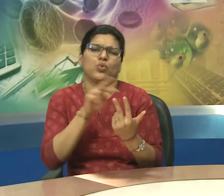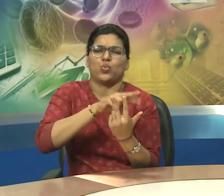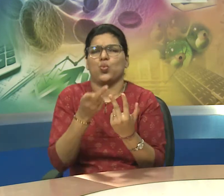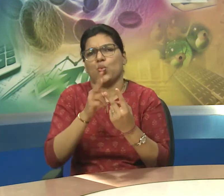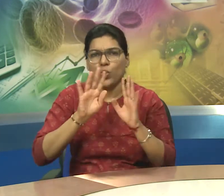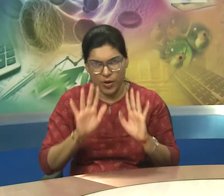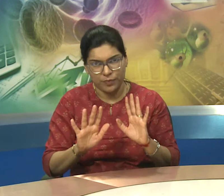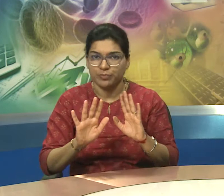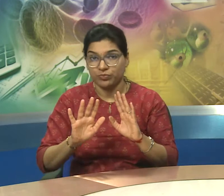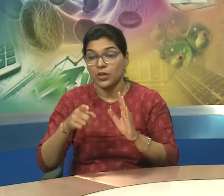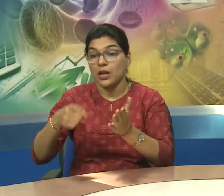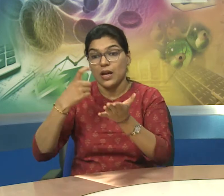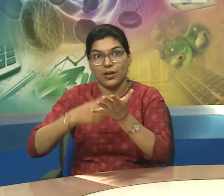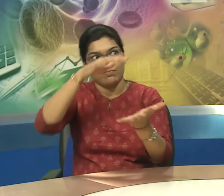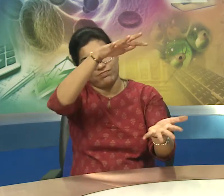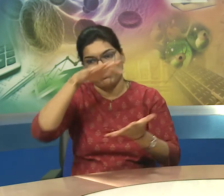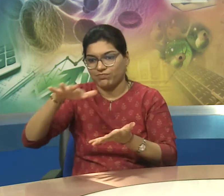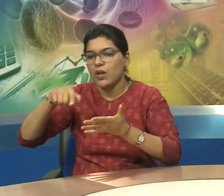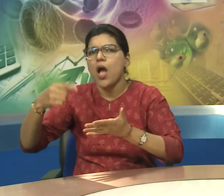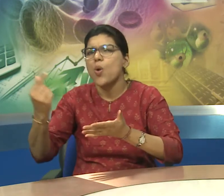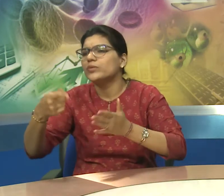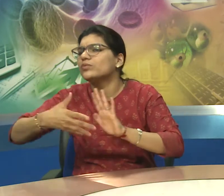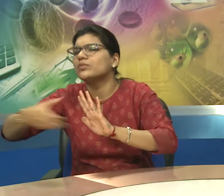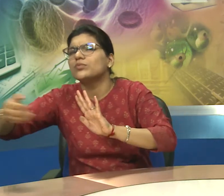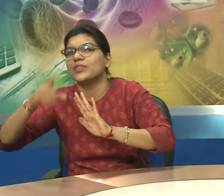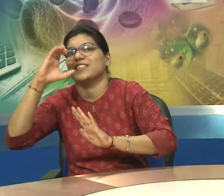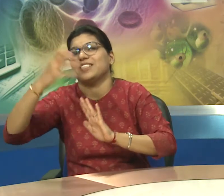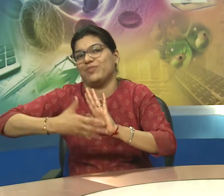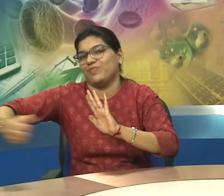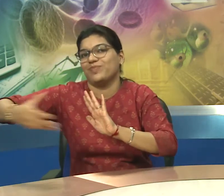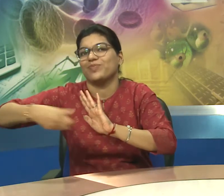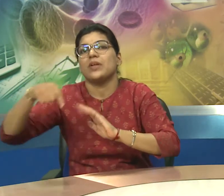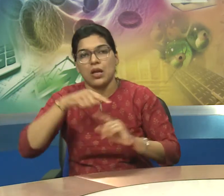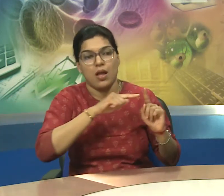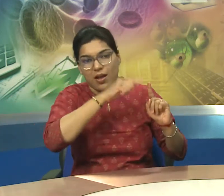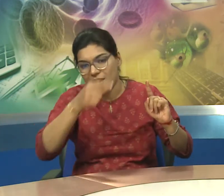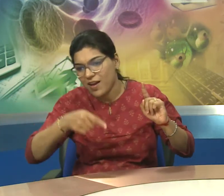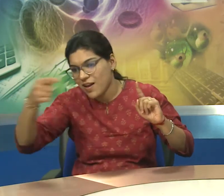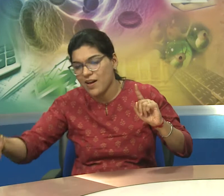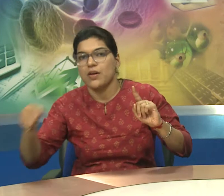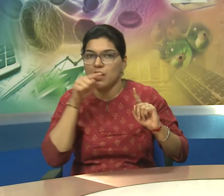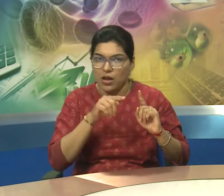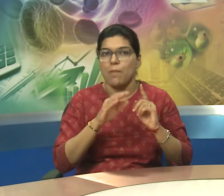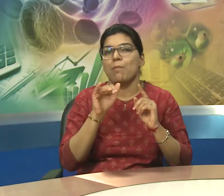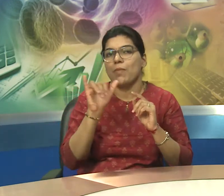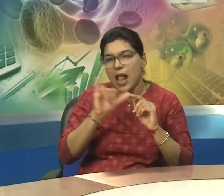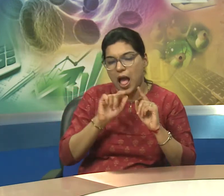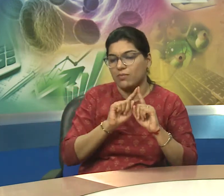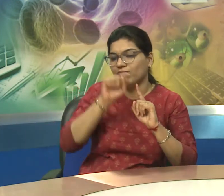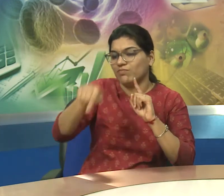Producer is the one who make the products, retailer is the one who buy it from producer in small quantity, and consumer is